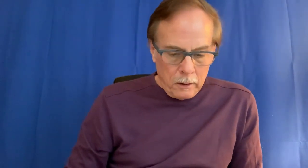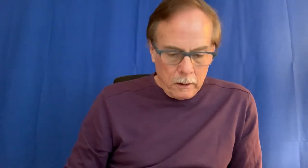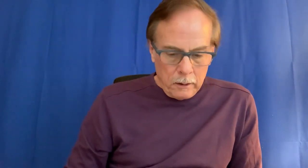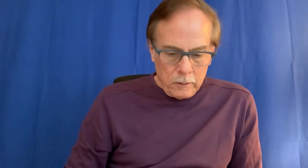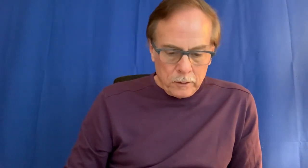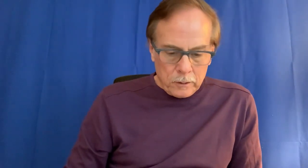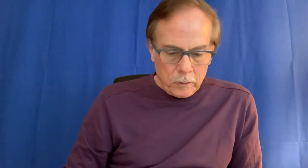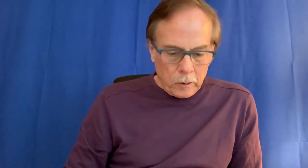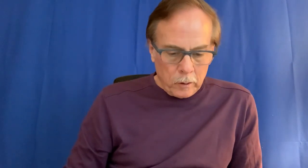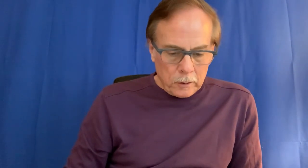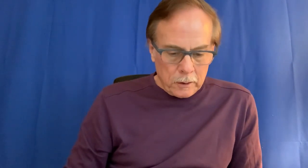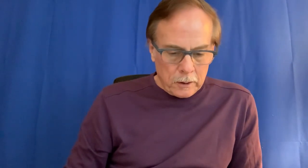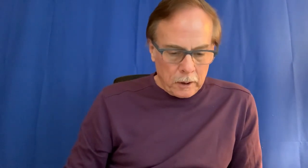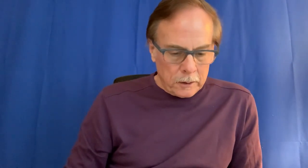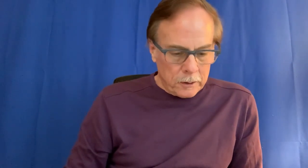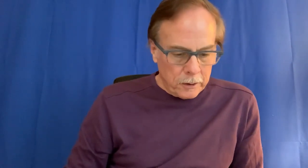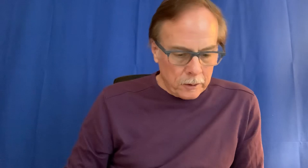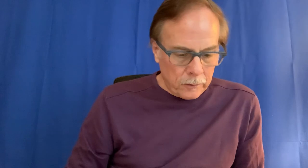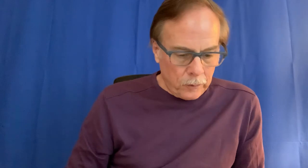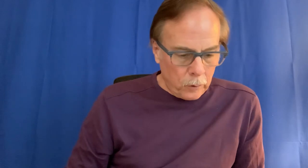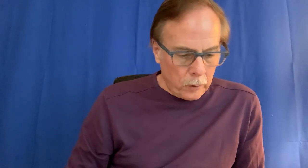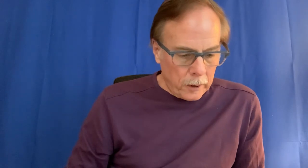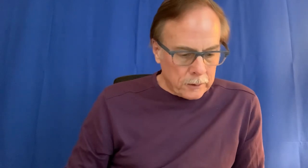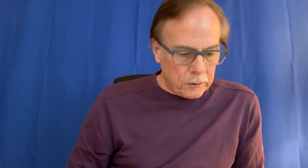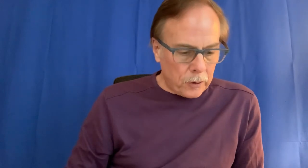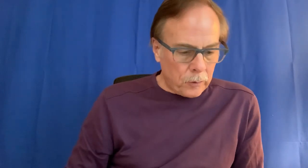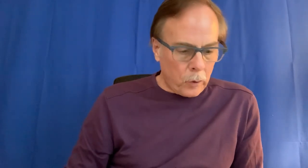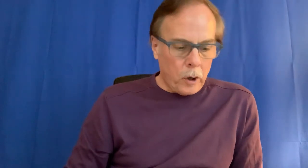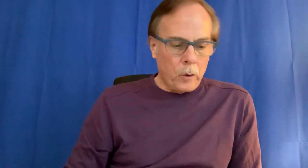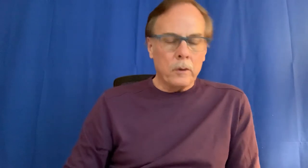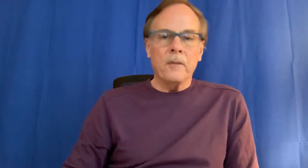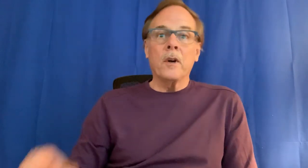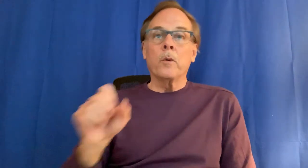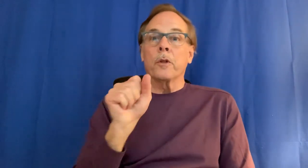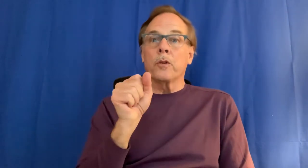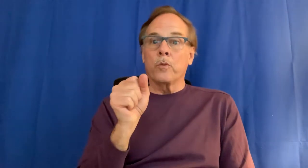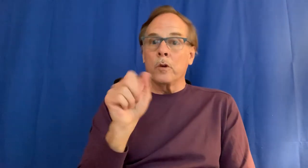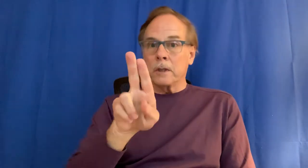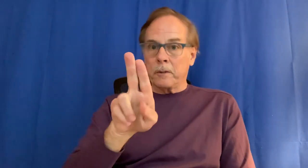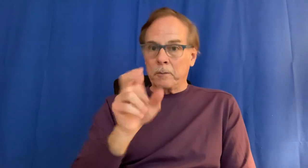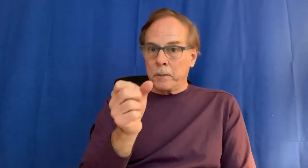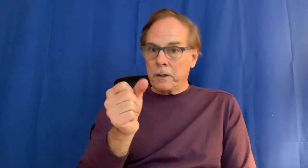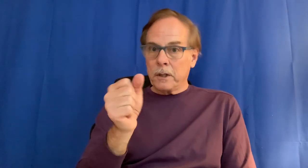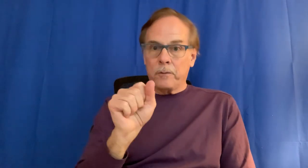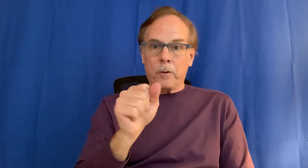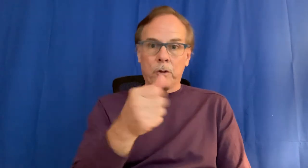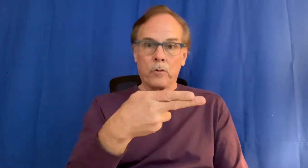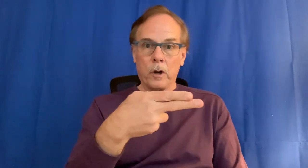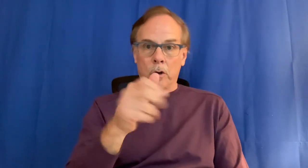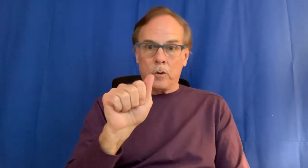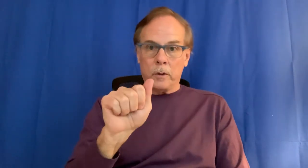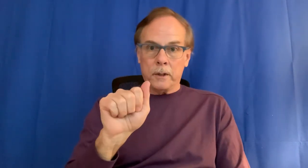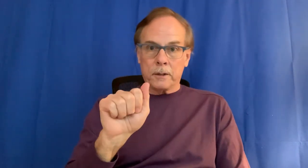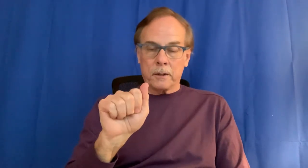And they're just doing alternate signs here for as to throw. If I were to throw something, remember the sign for throw is like